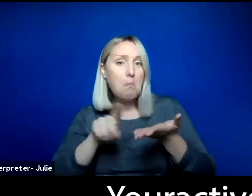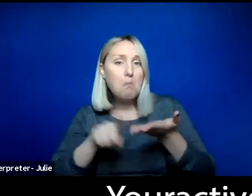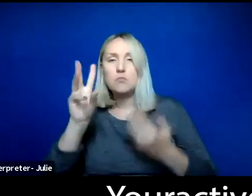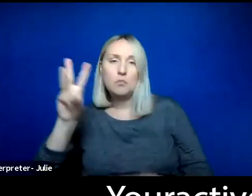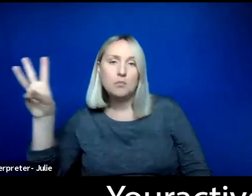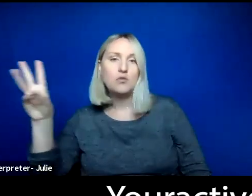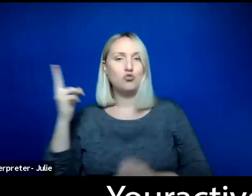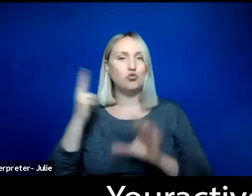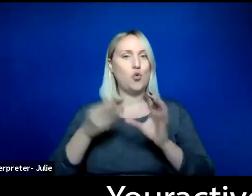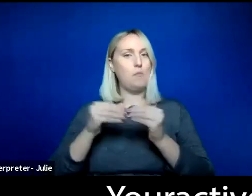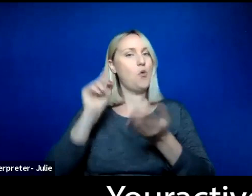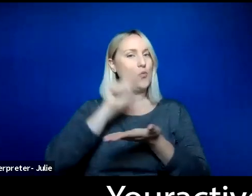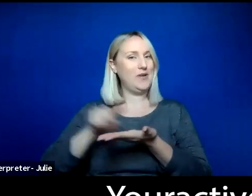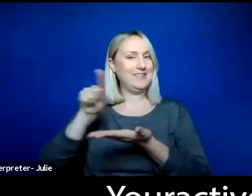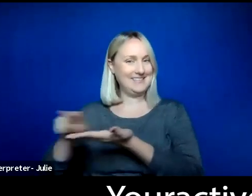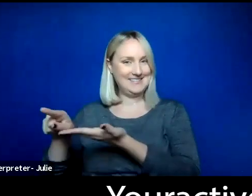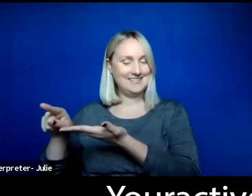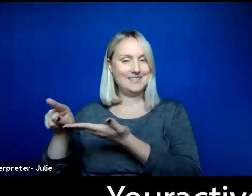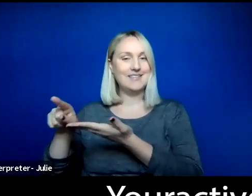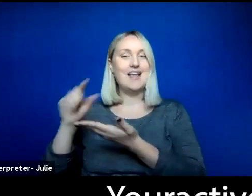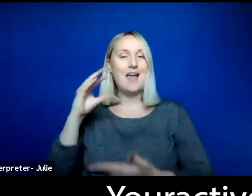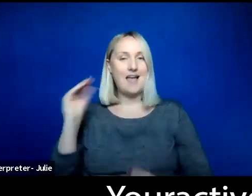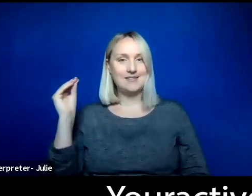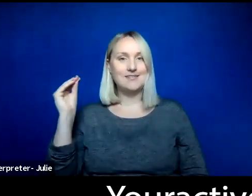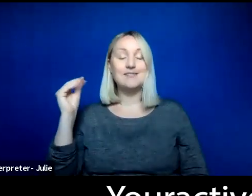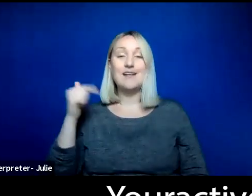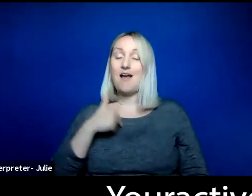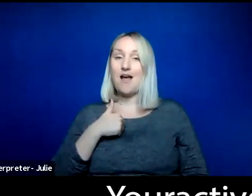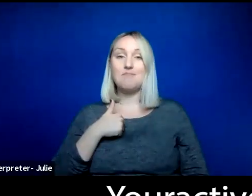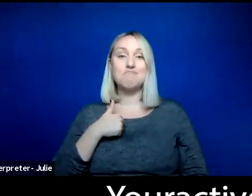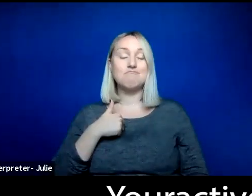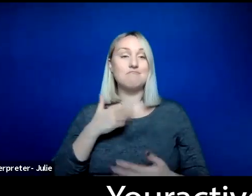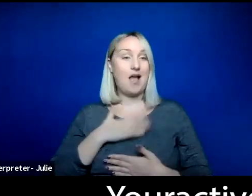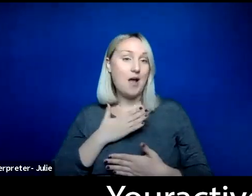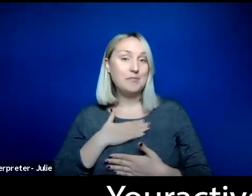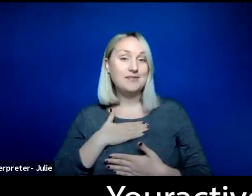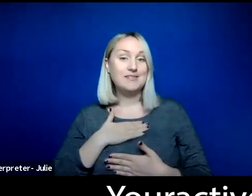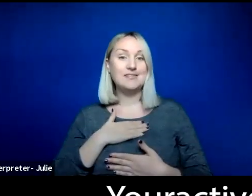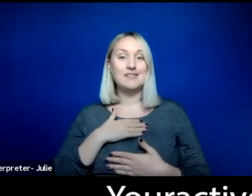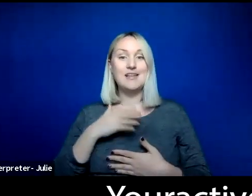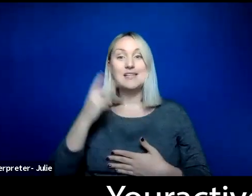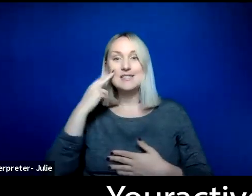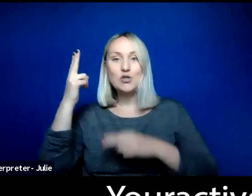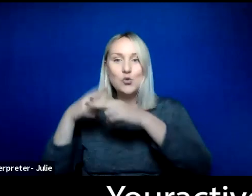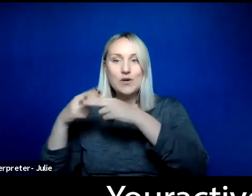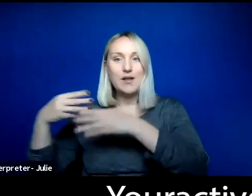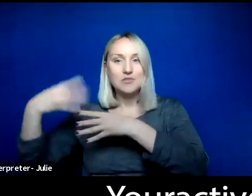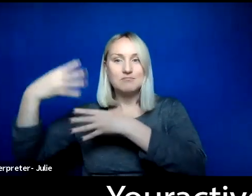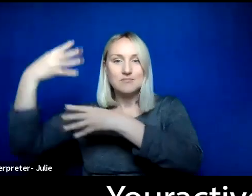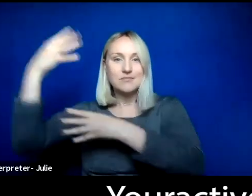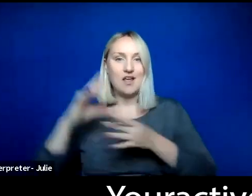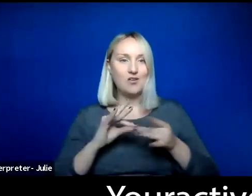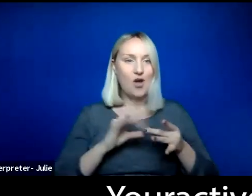for more weekly. And I am so glad that I'm seeing your names and comments.